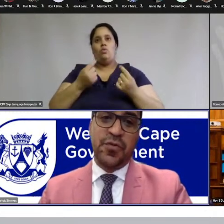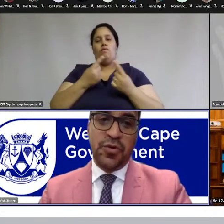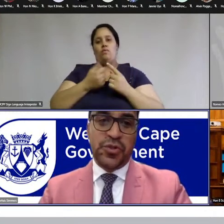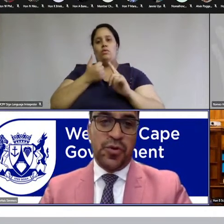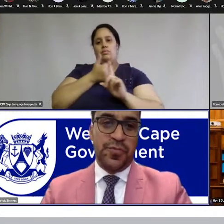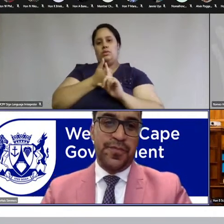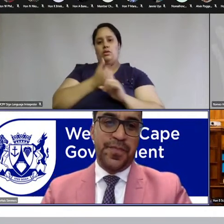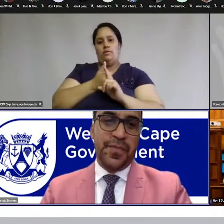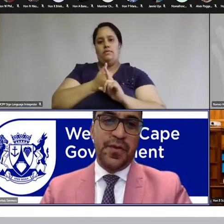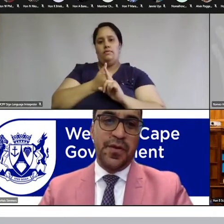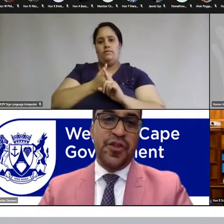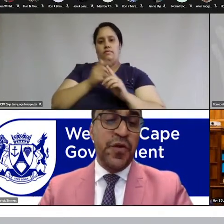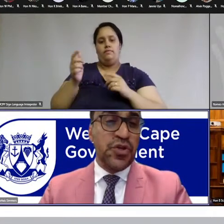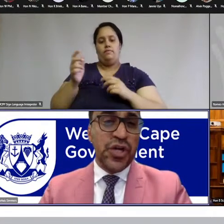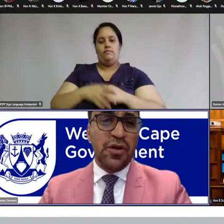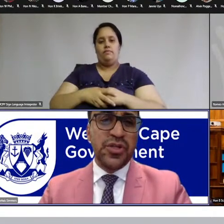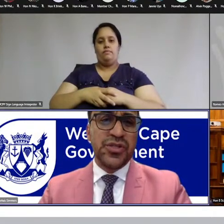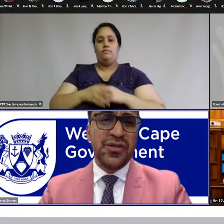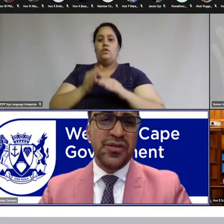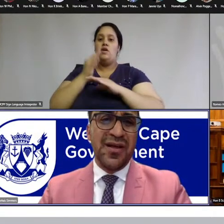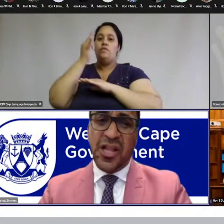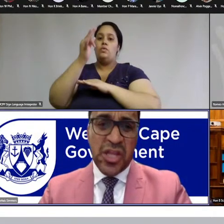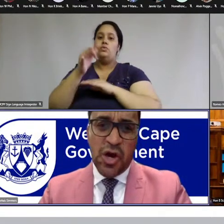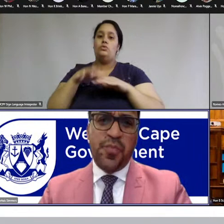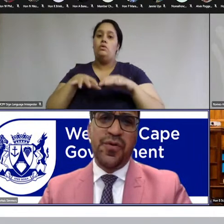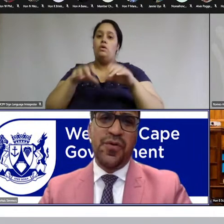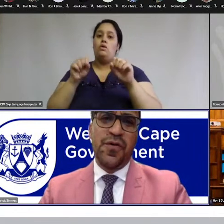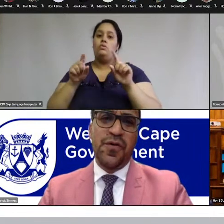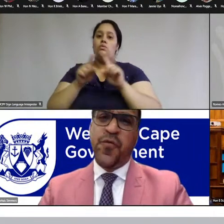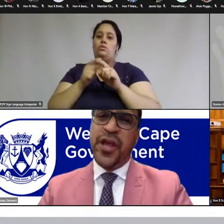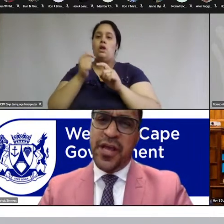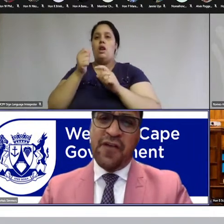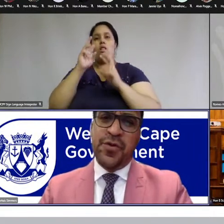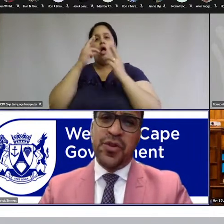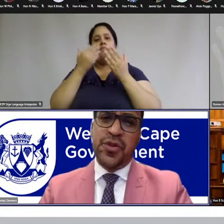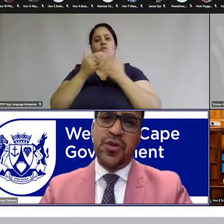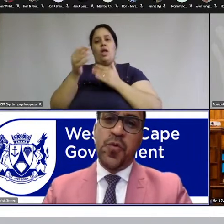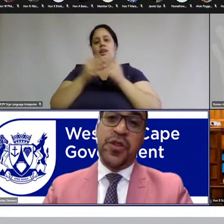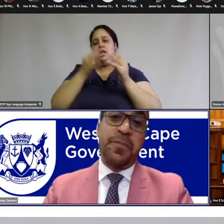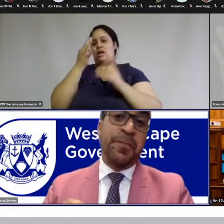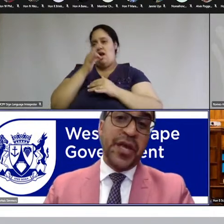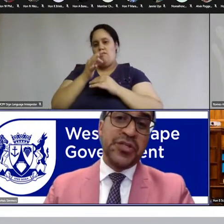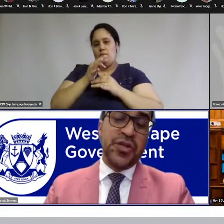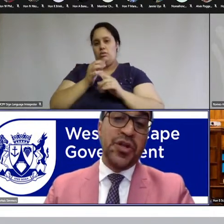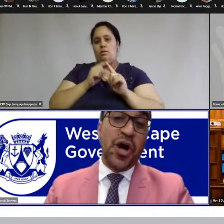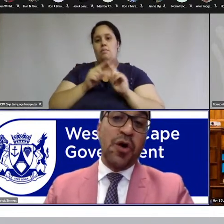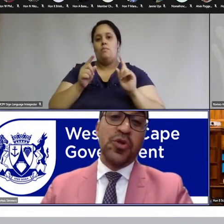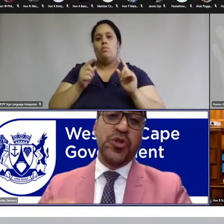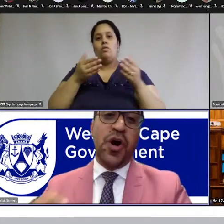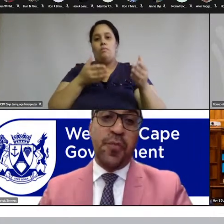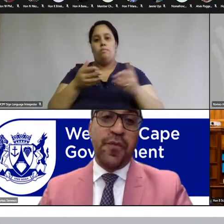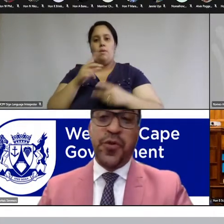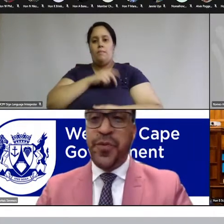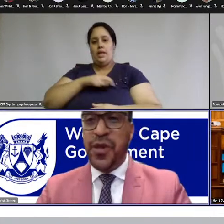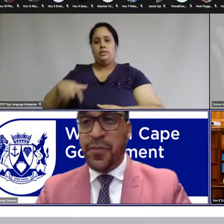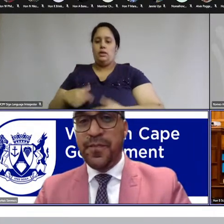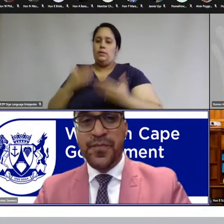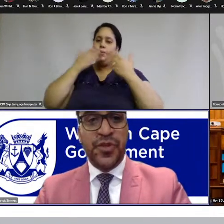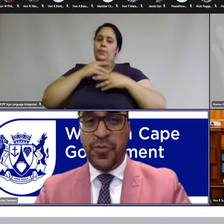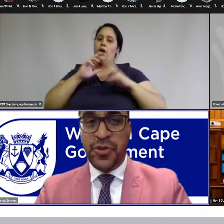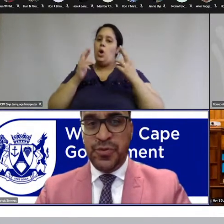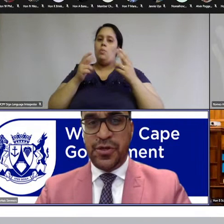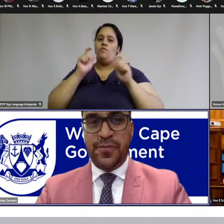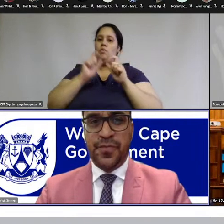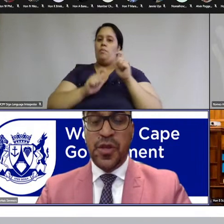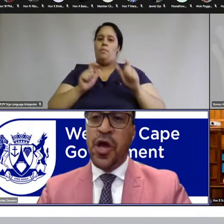themselves. Close quote. The future holds little hope for any government where the present holds no hope for the